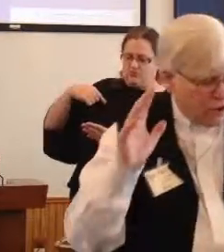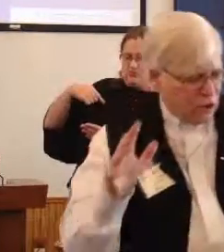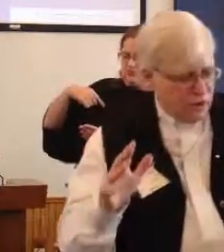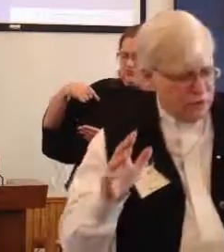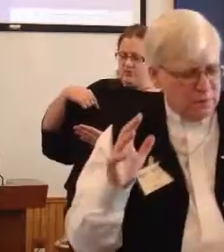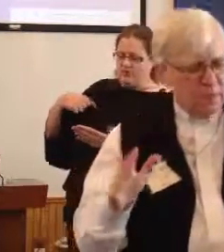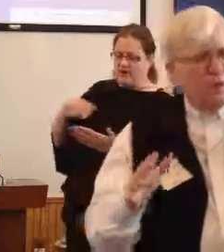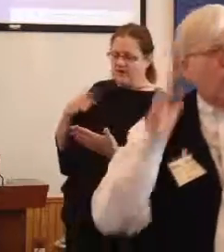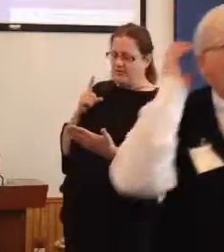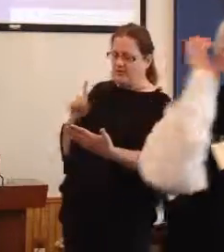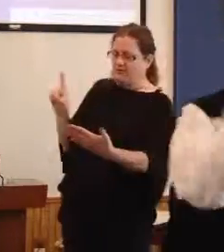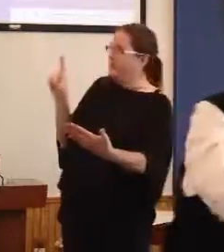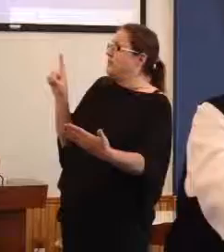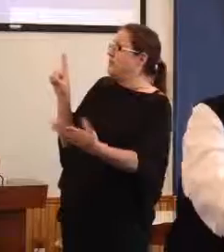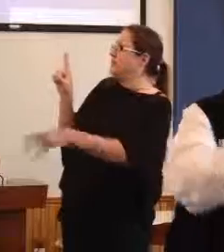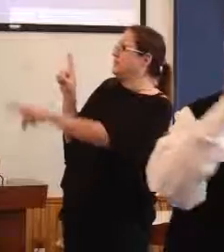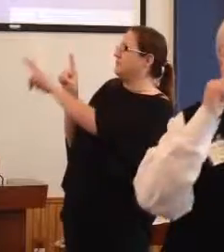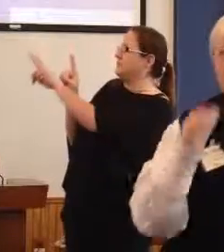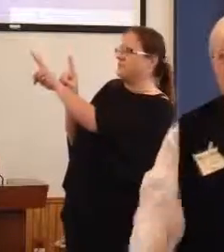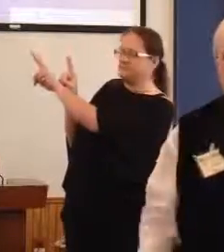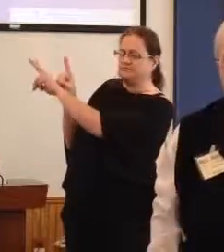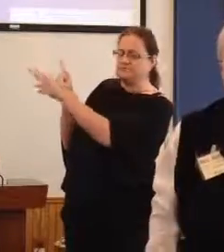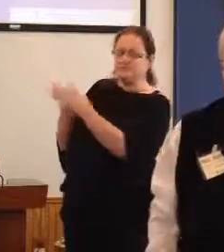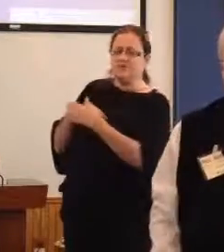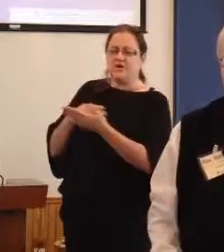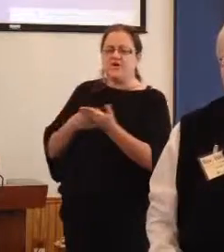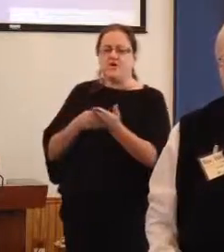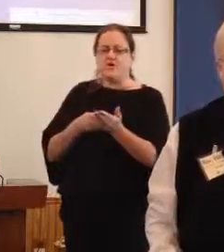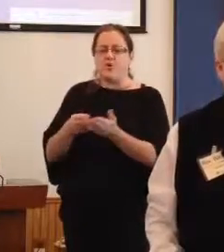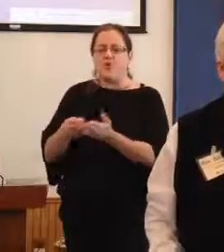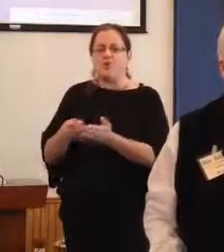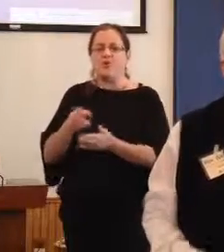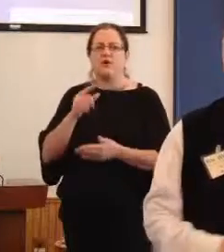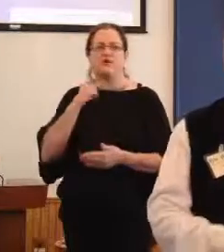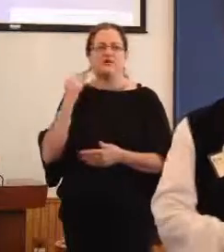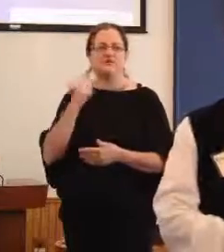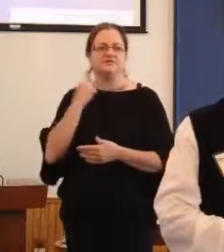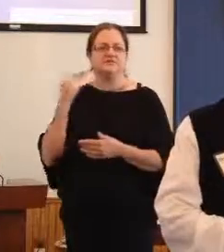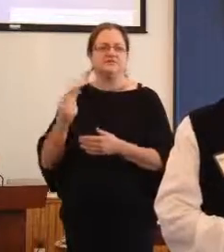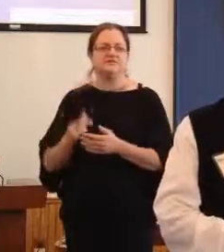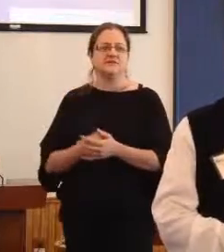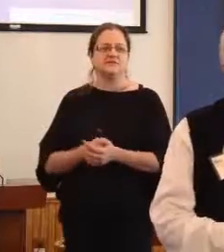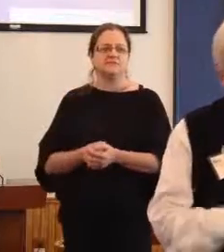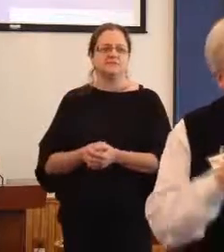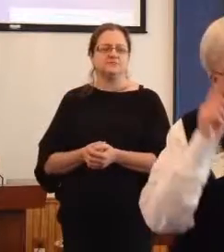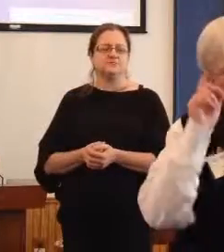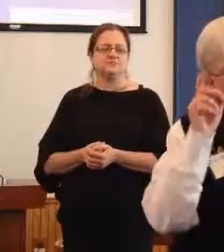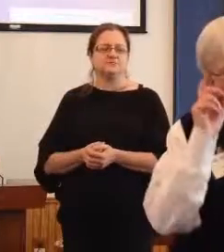We are a chosen people, the holy priesthood.